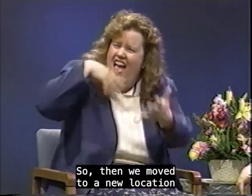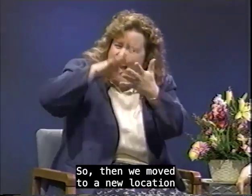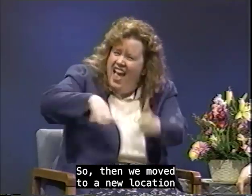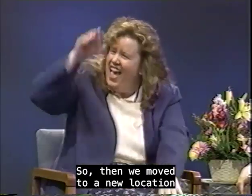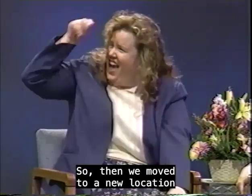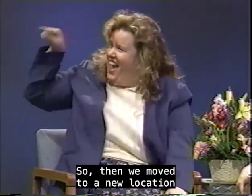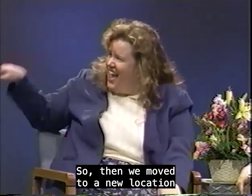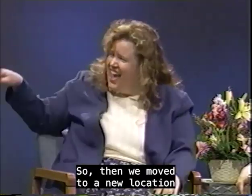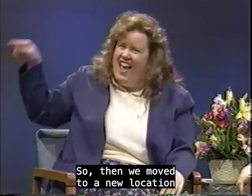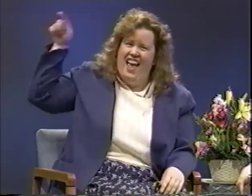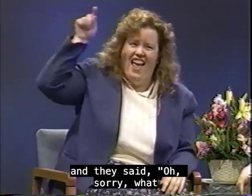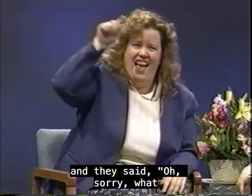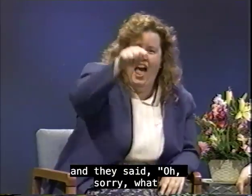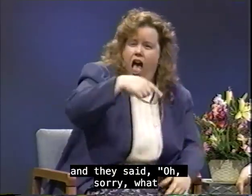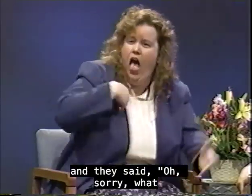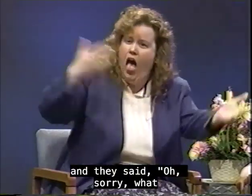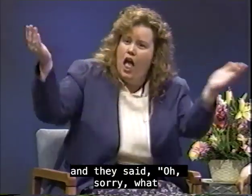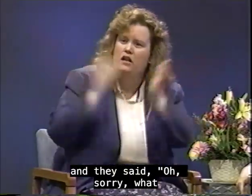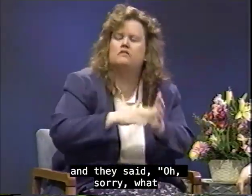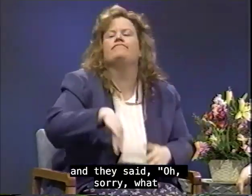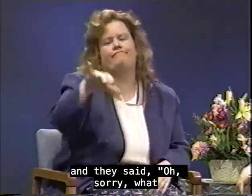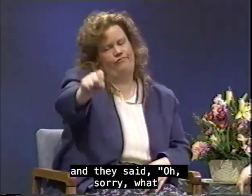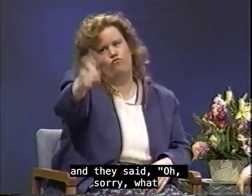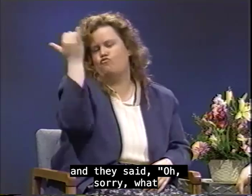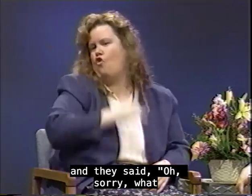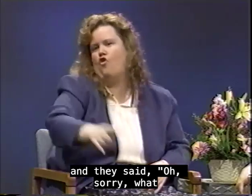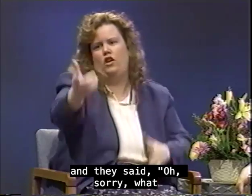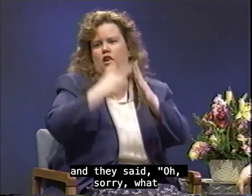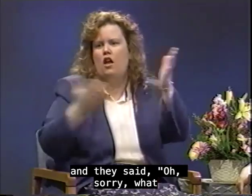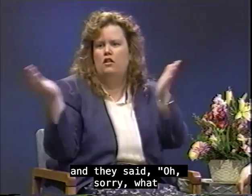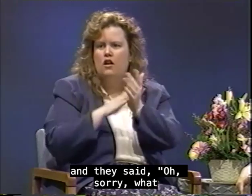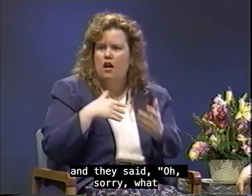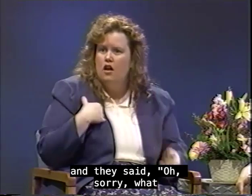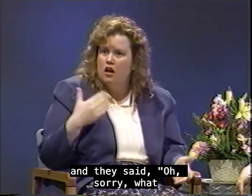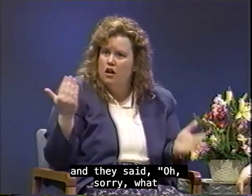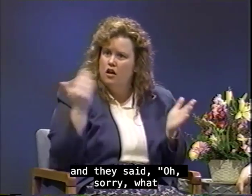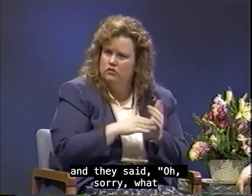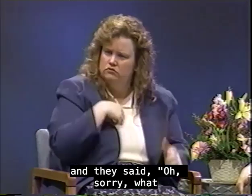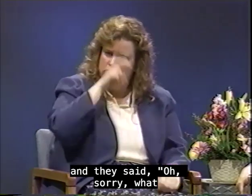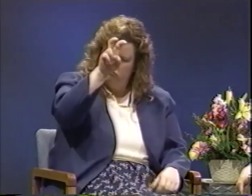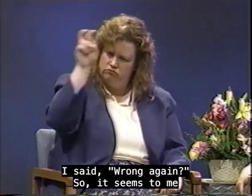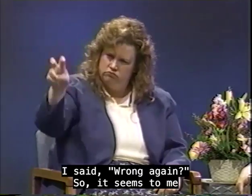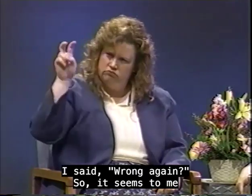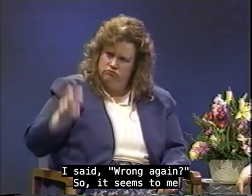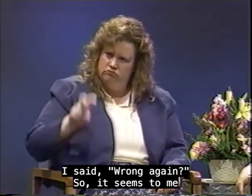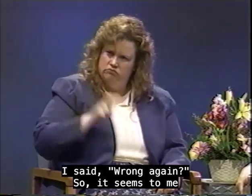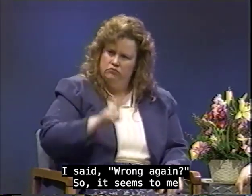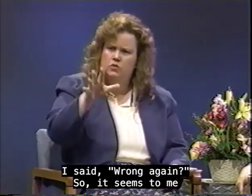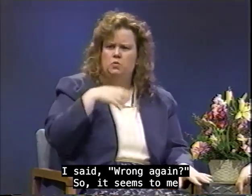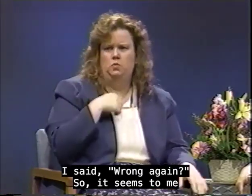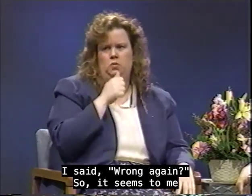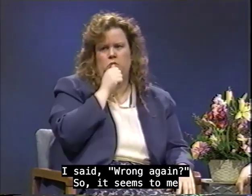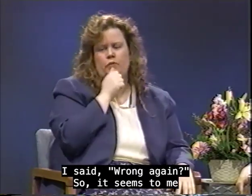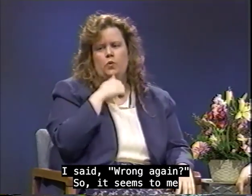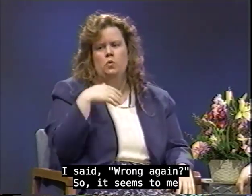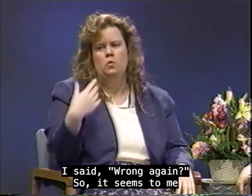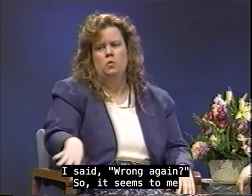moved to a new location, and they said, oh, sorry, what you've experienced was wrong. I said, wrong? Again?